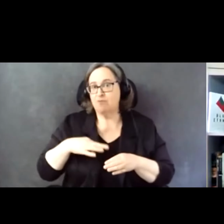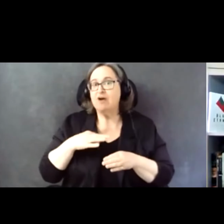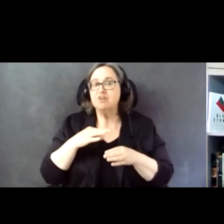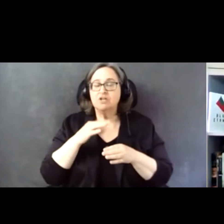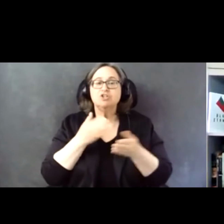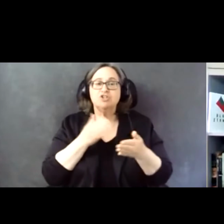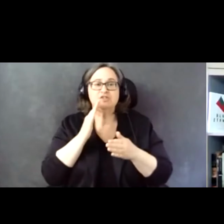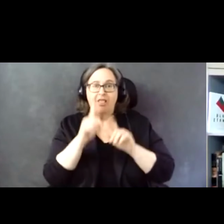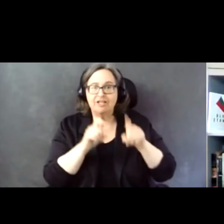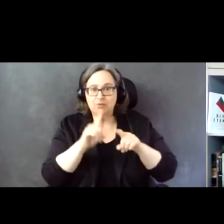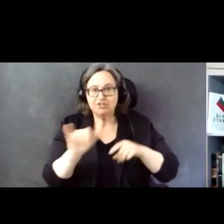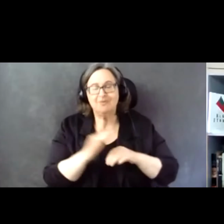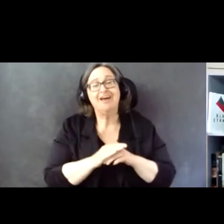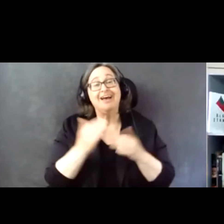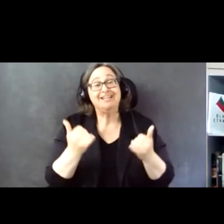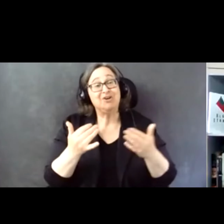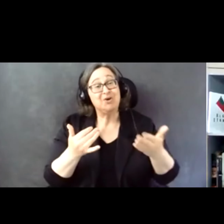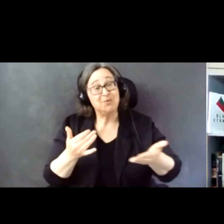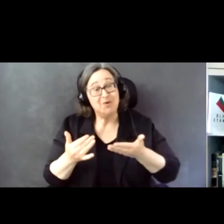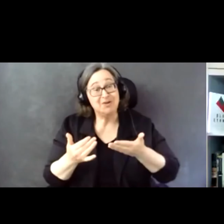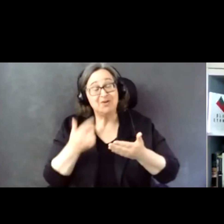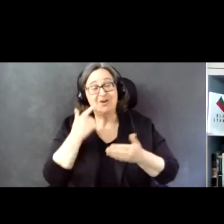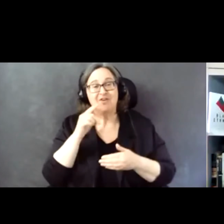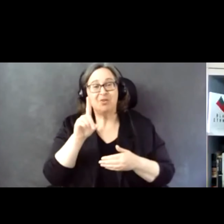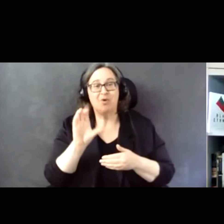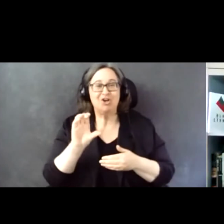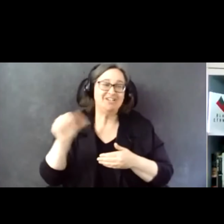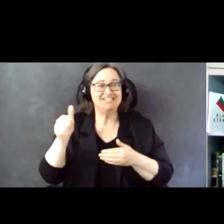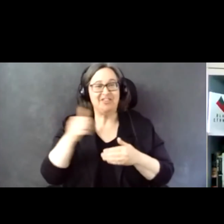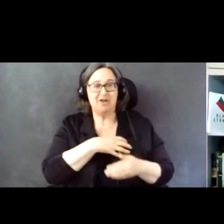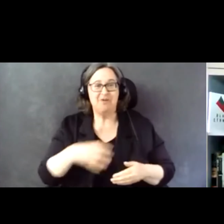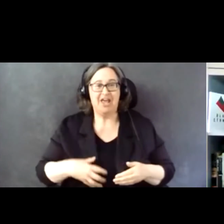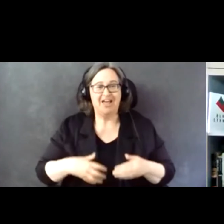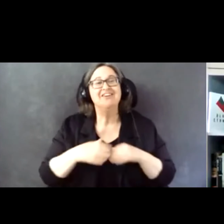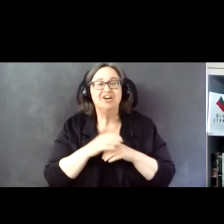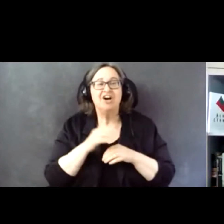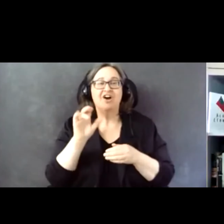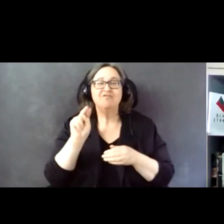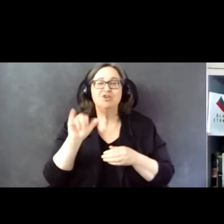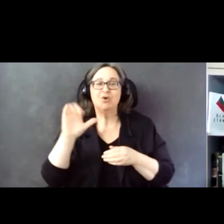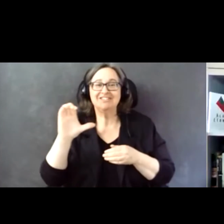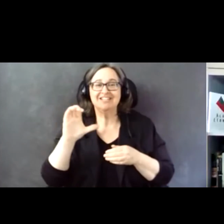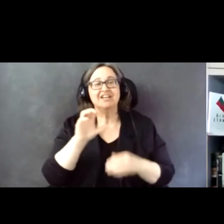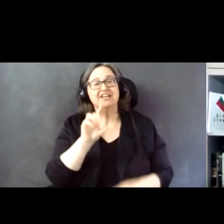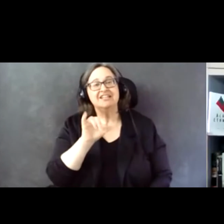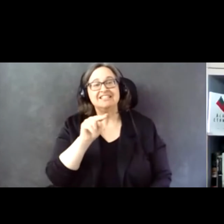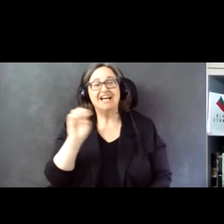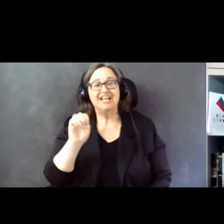ado i'd like to welcome a candidate for the 110th mayor of new york city diane morales hi diane how are you